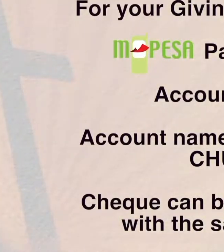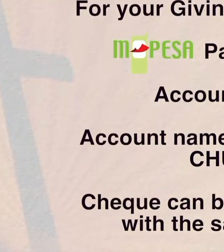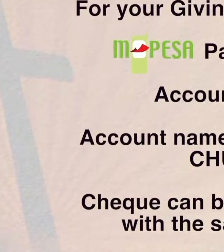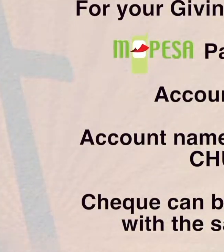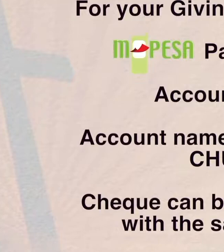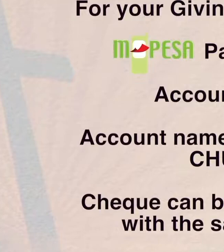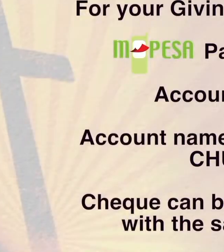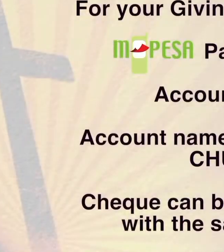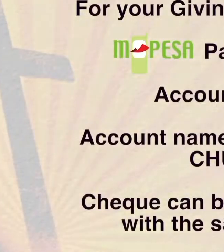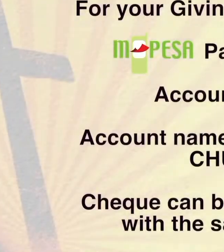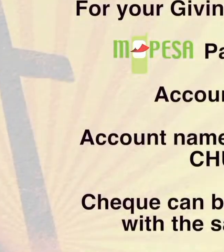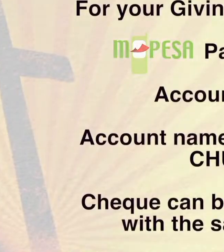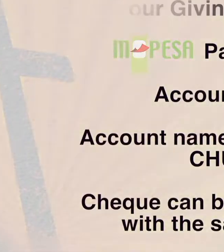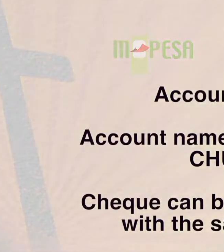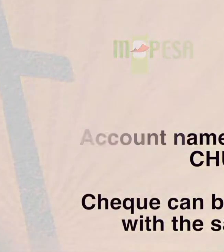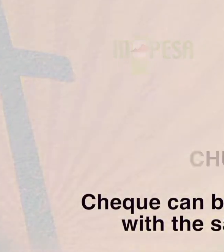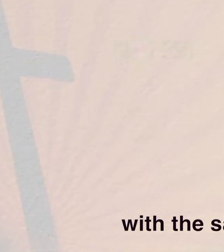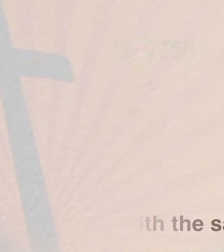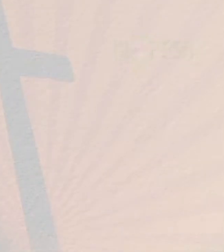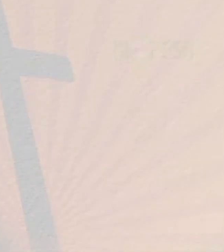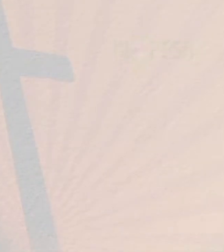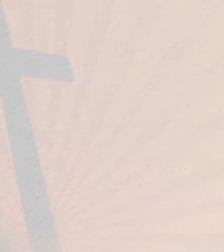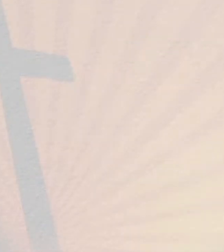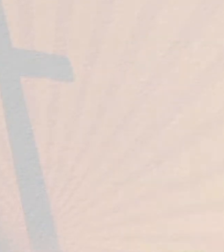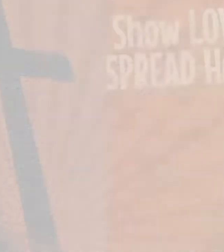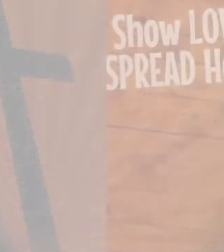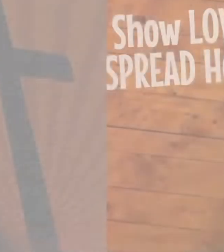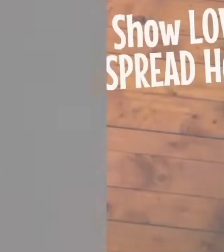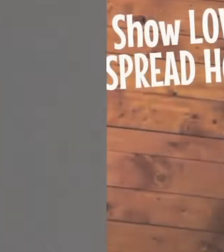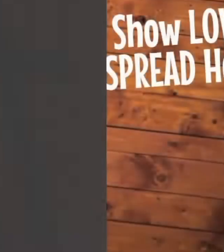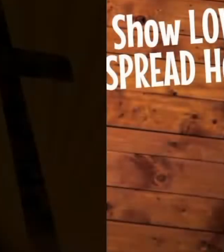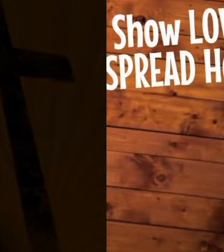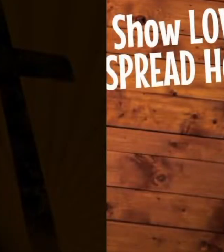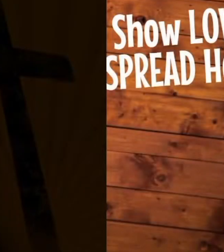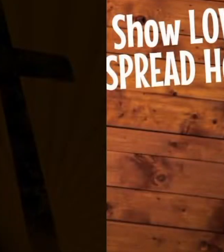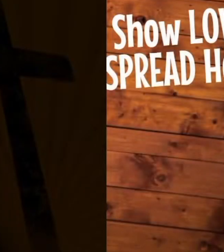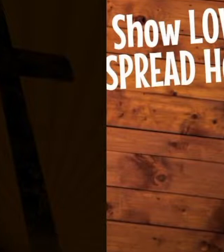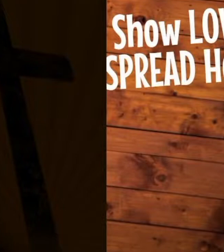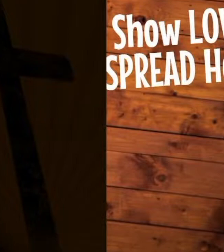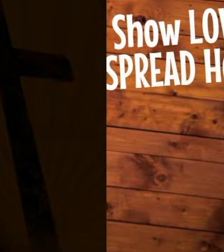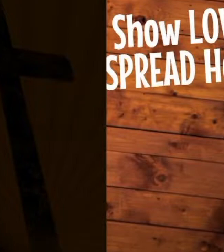ila nitakuwa fine. El Shaddai, uko na kile